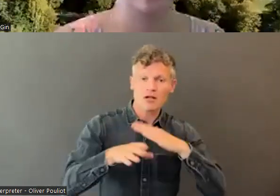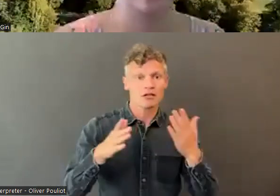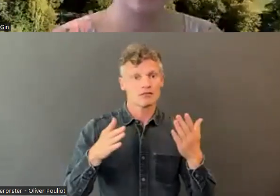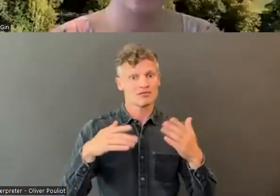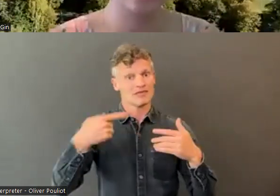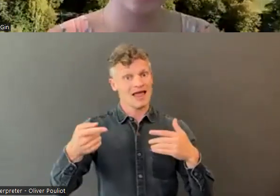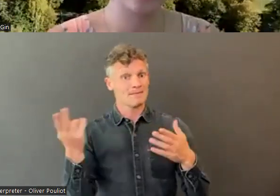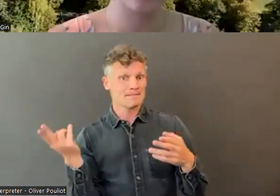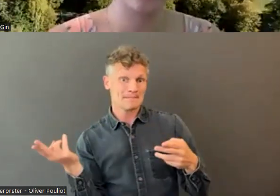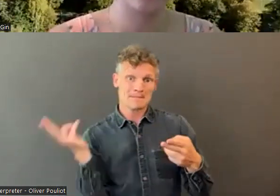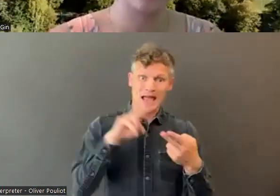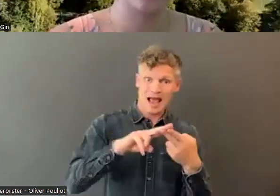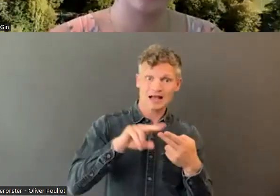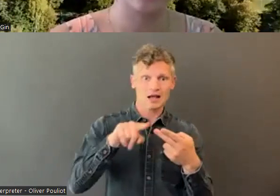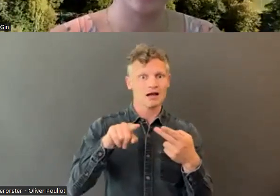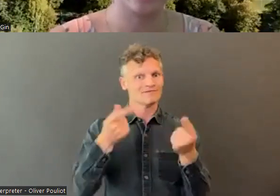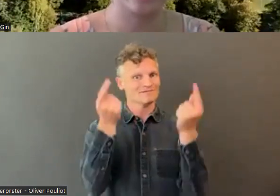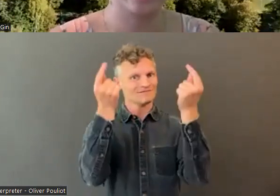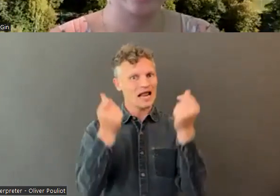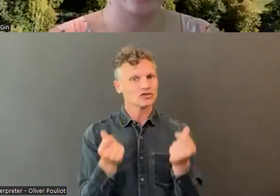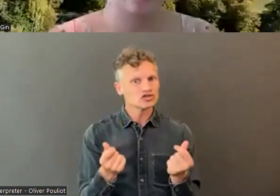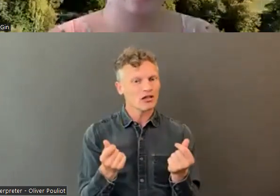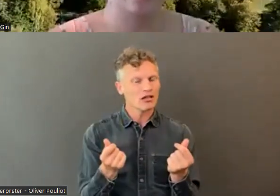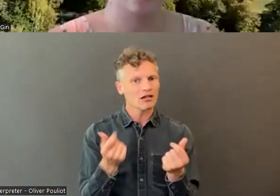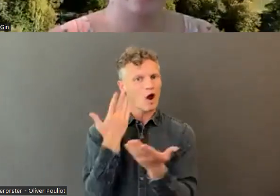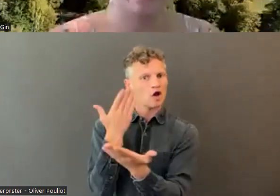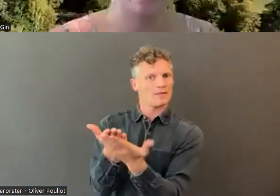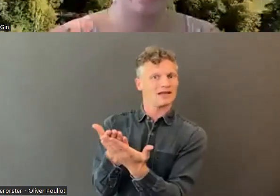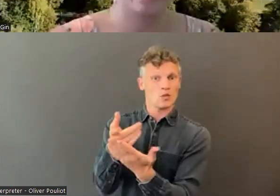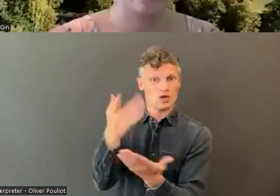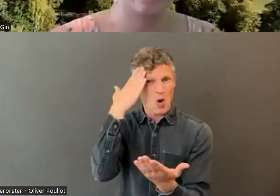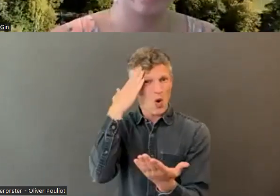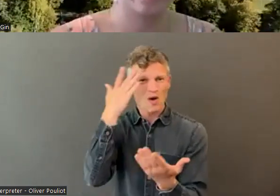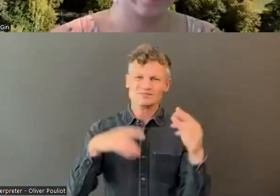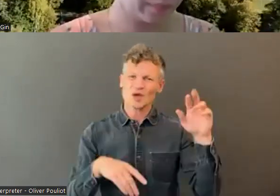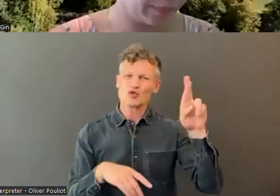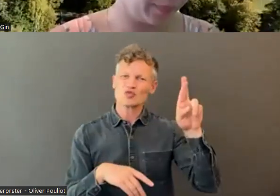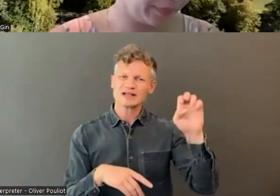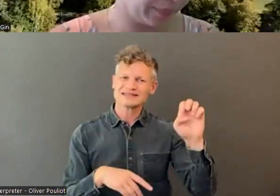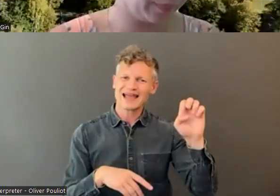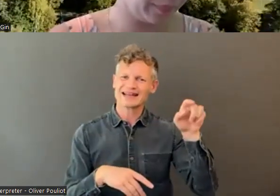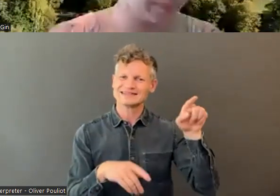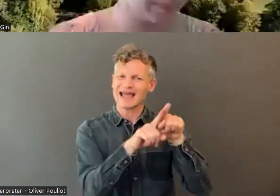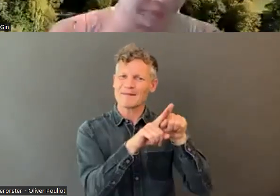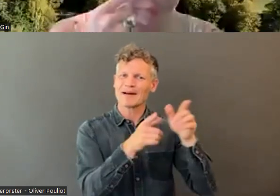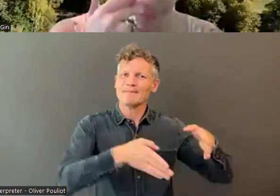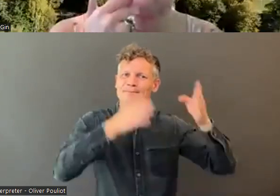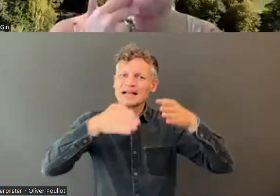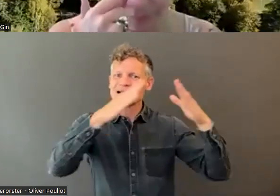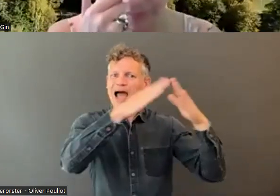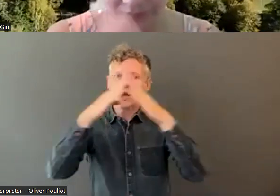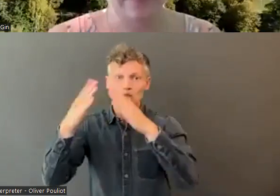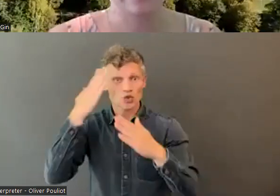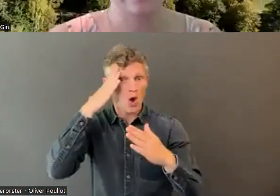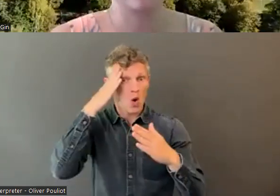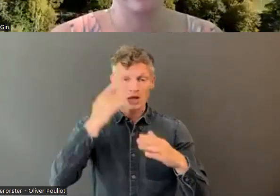the financial argument. We know from the real estate world that it costs 2.5 times more to retrofit an accessibility